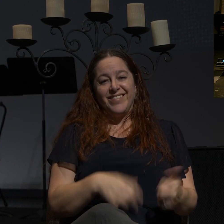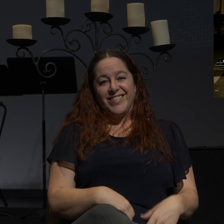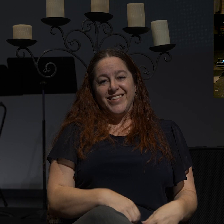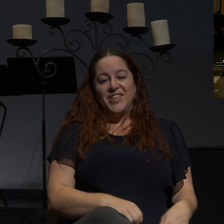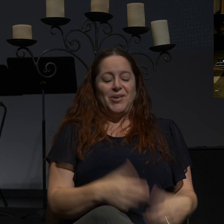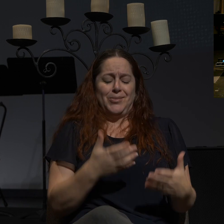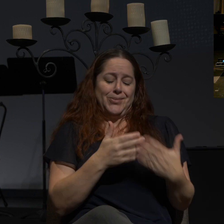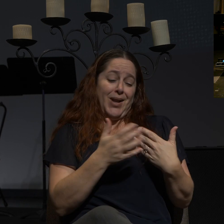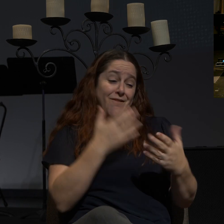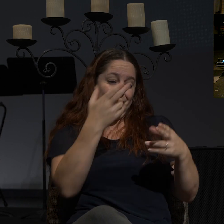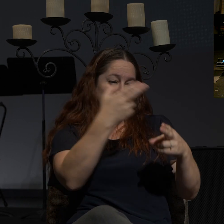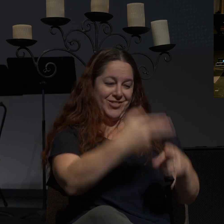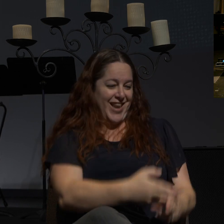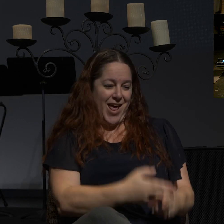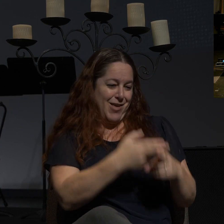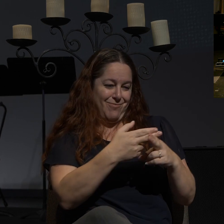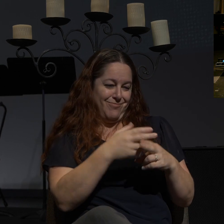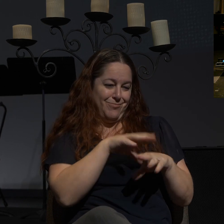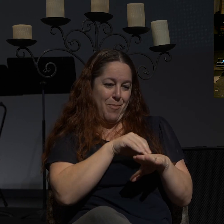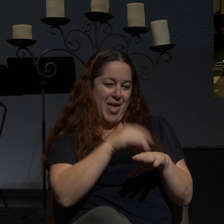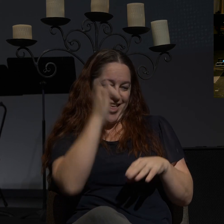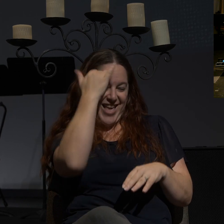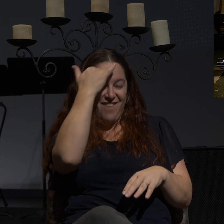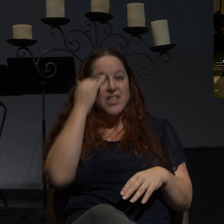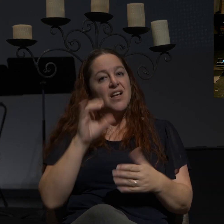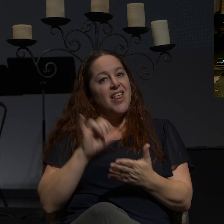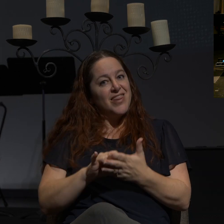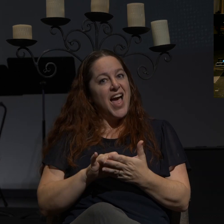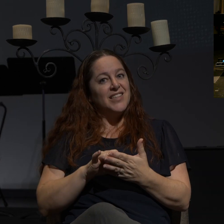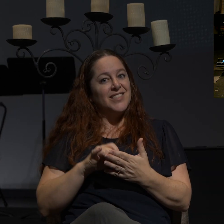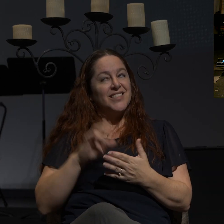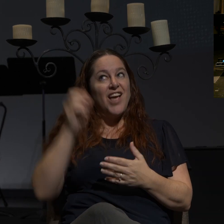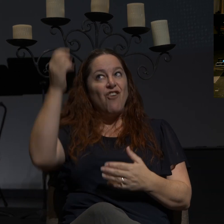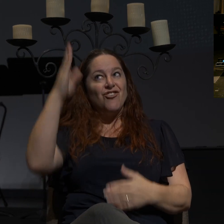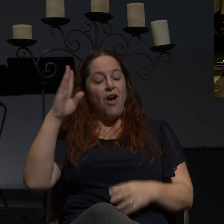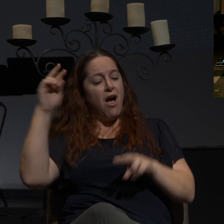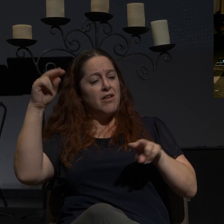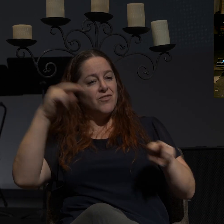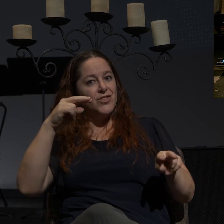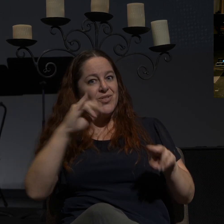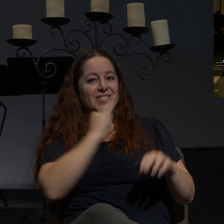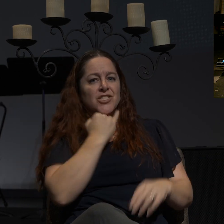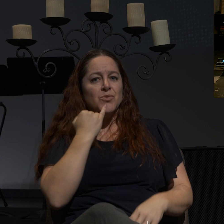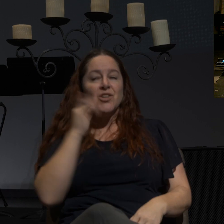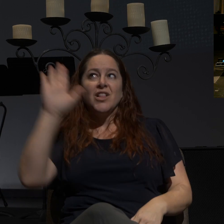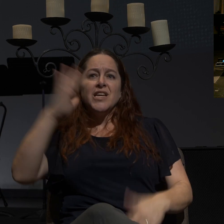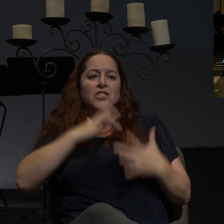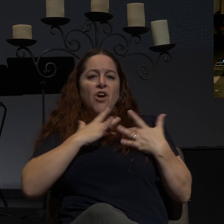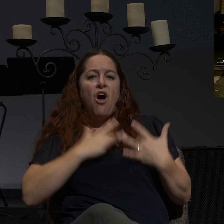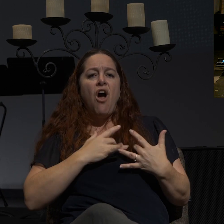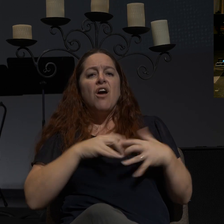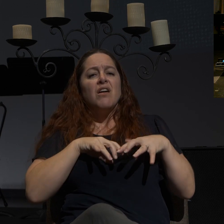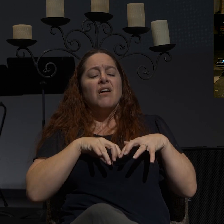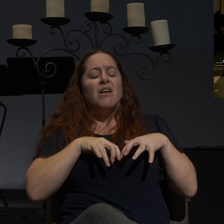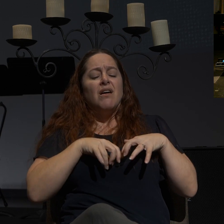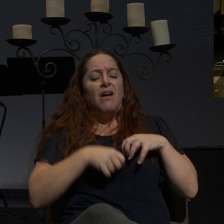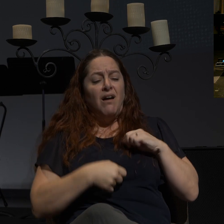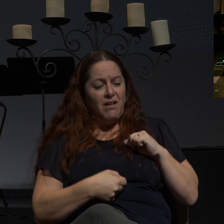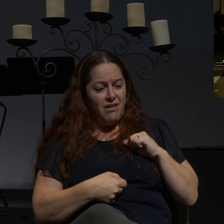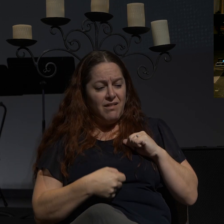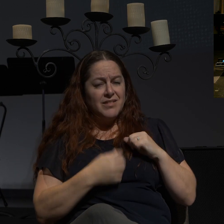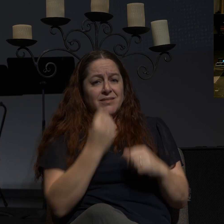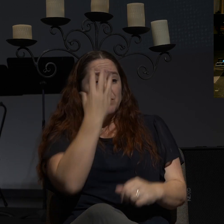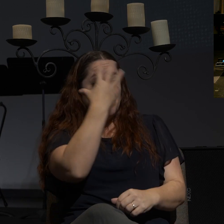Or whatever Israeli name they gave their pet calf. That's how God views Israel. Do you see his heart breaking when these